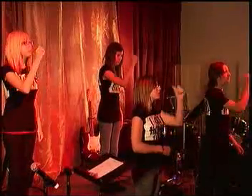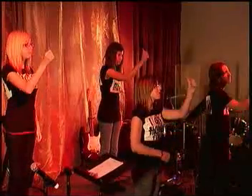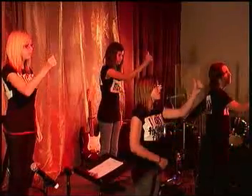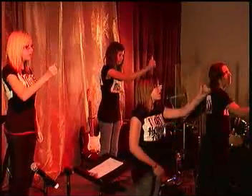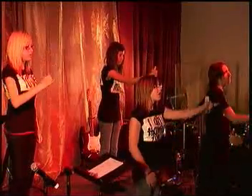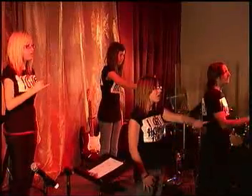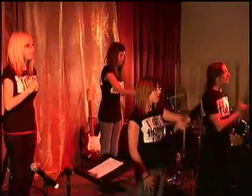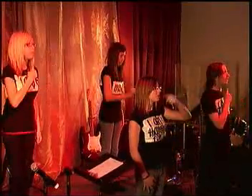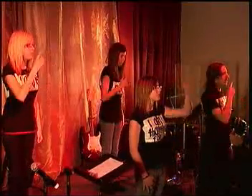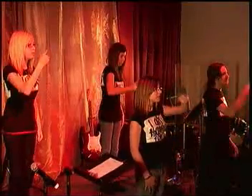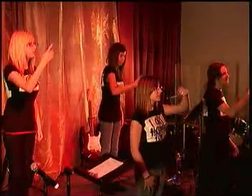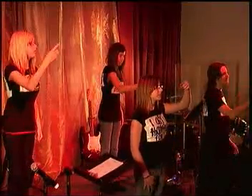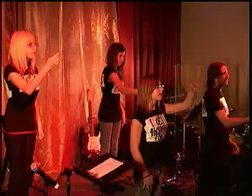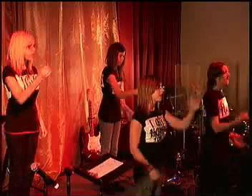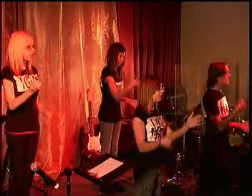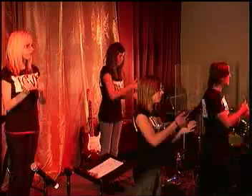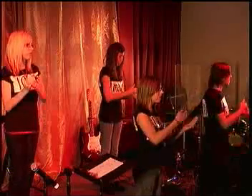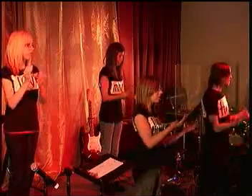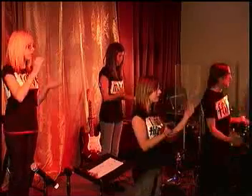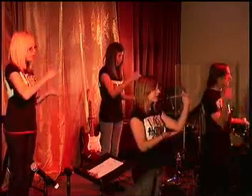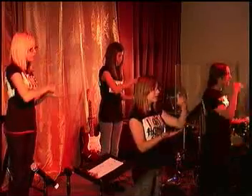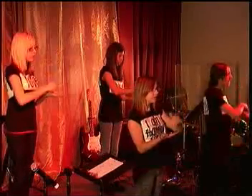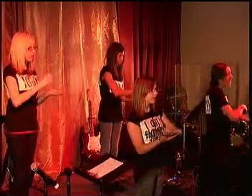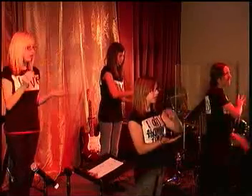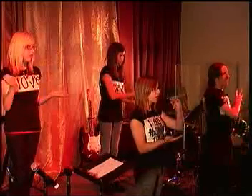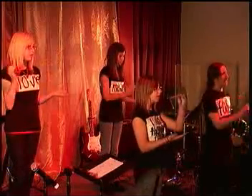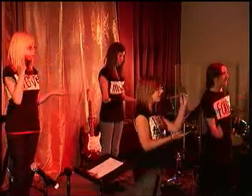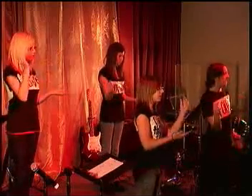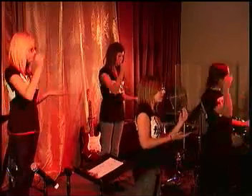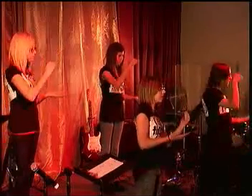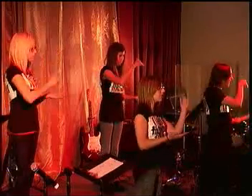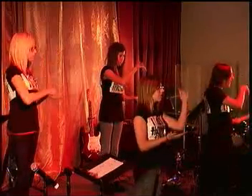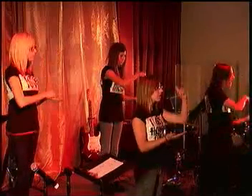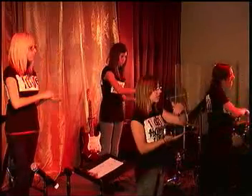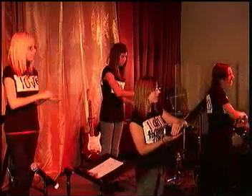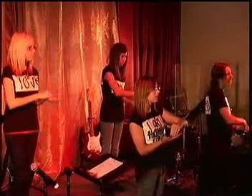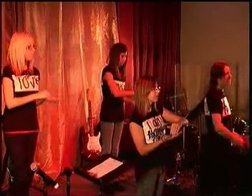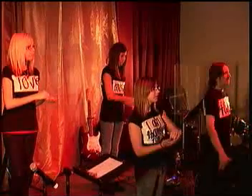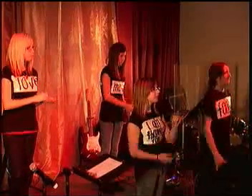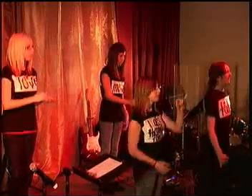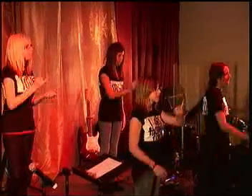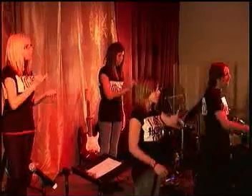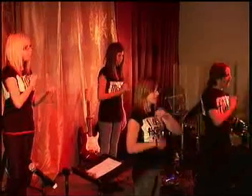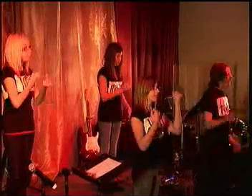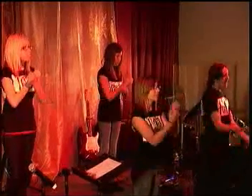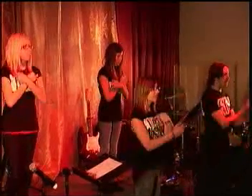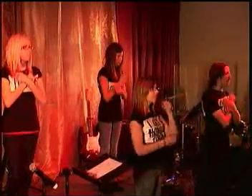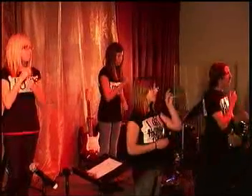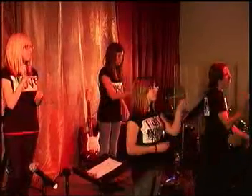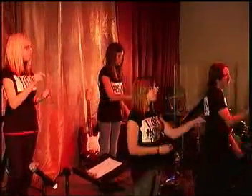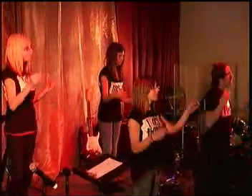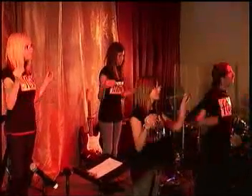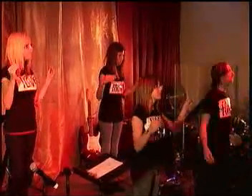tomorrow. I'll say it again and again. I love you